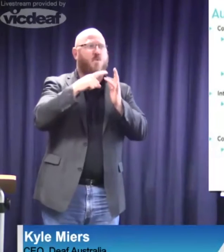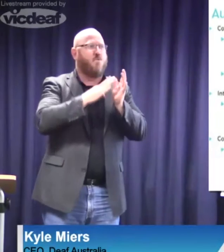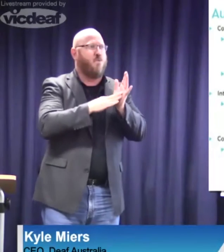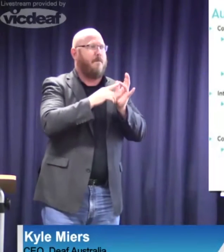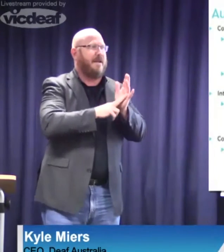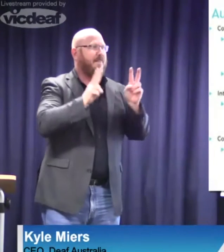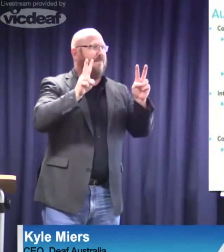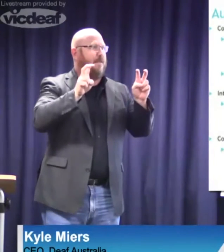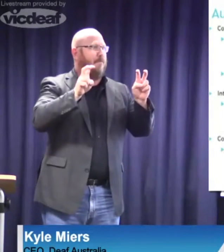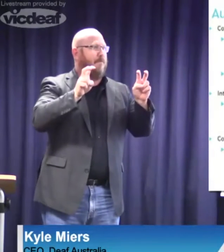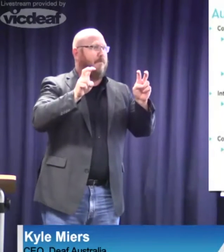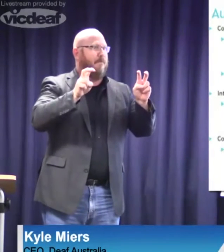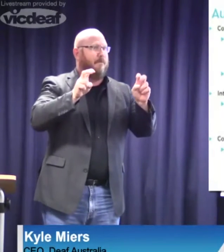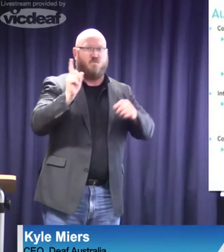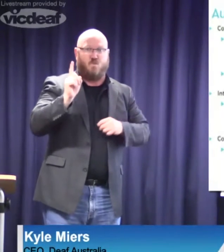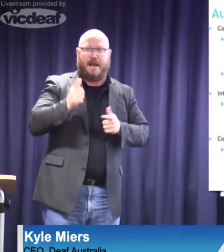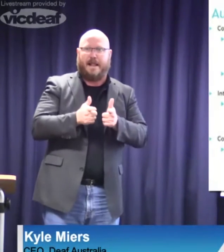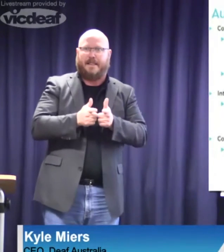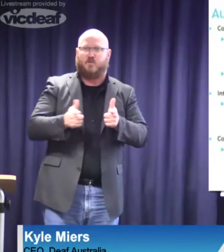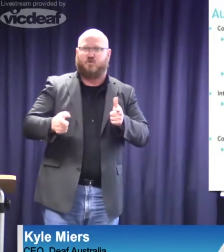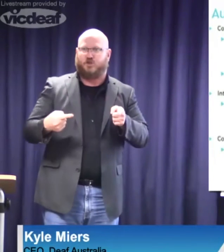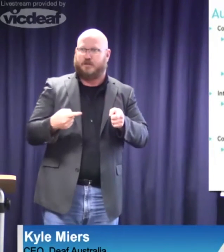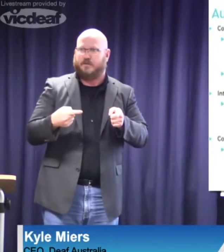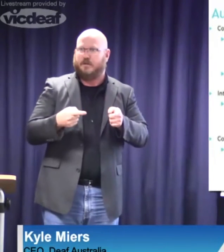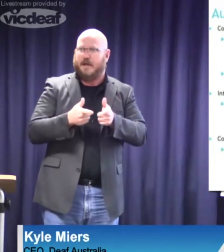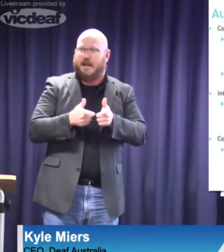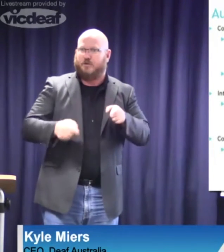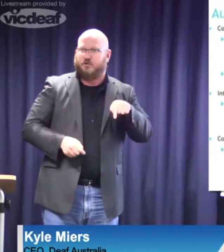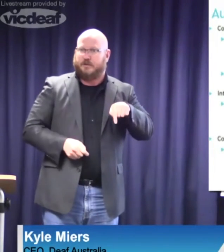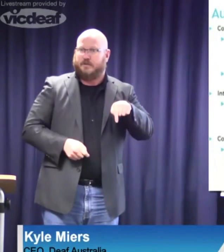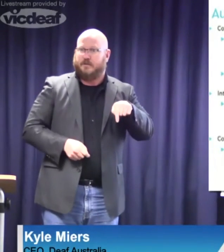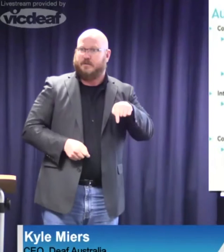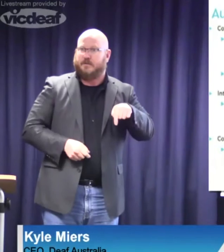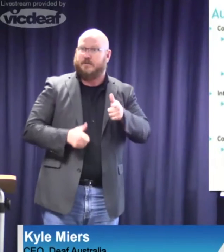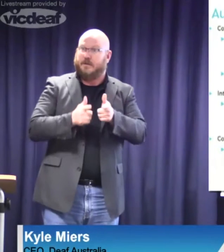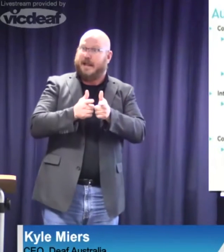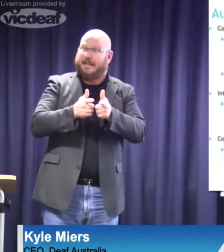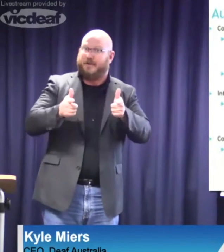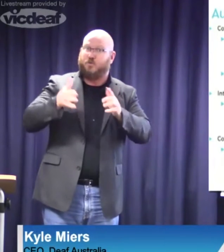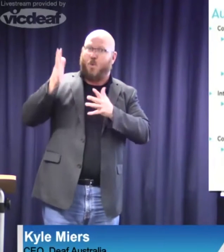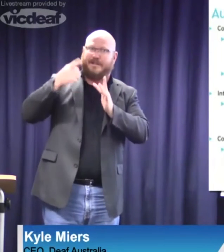Now, all of these have one thing in common, and that is language.